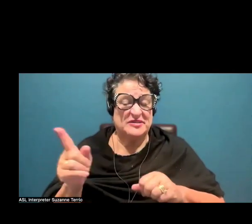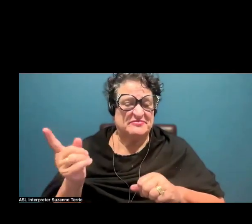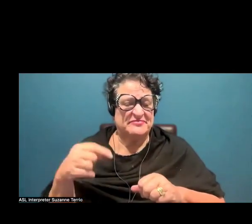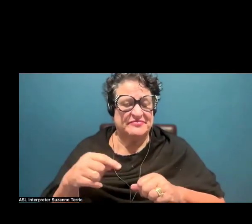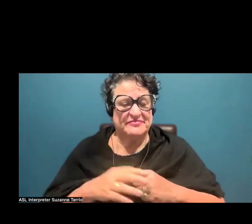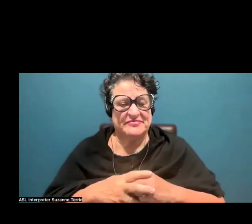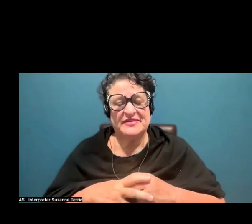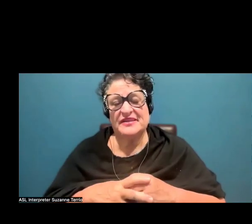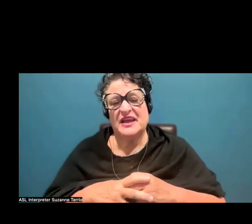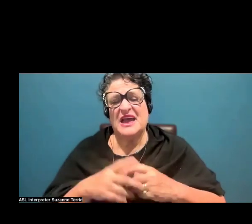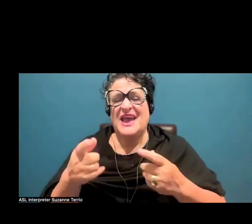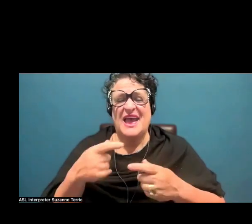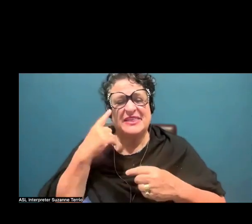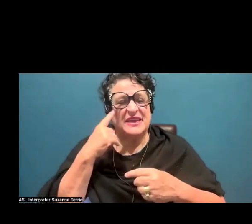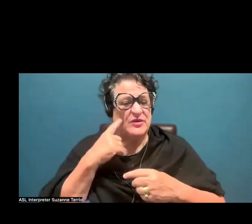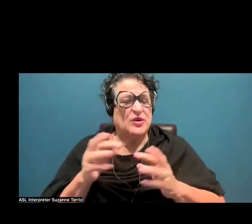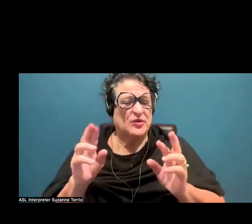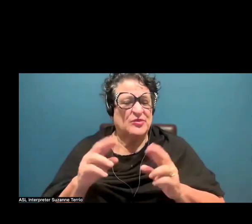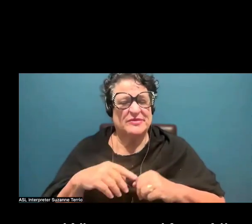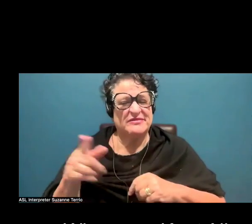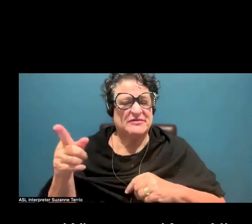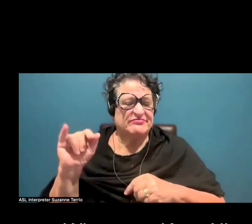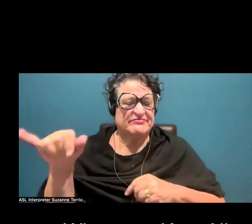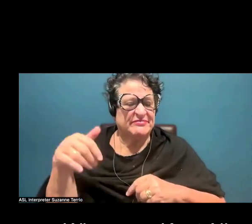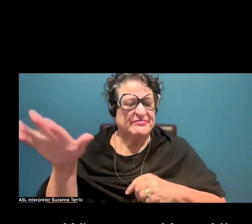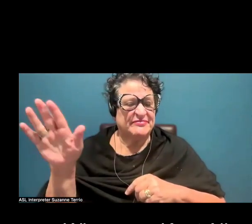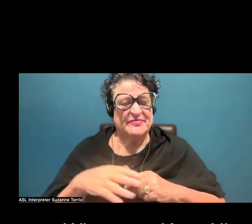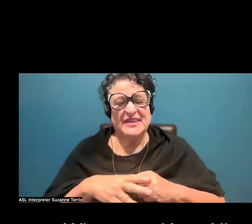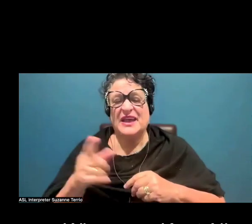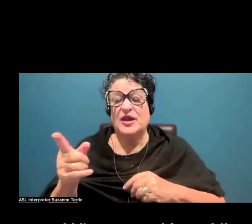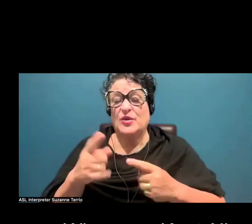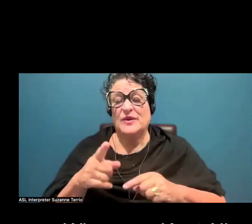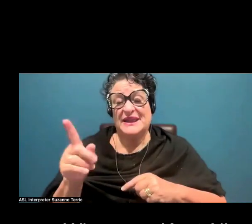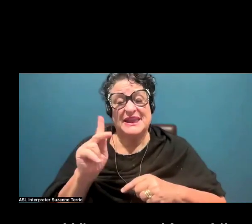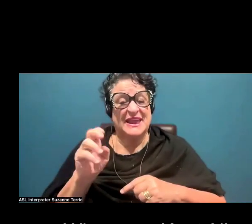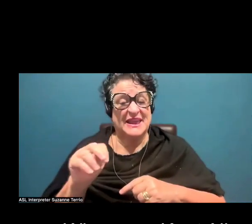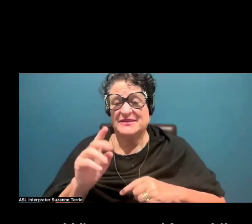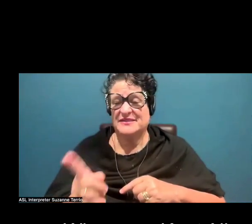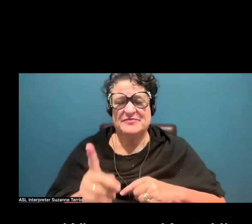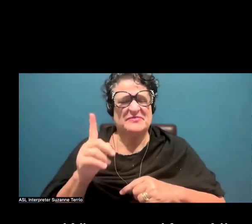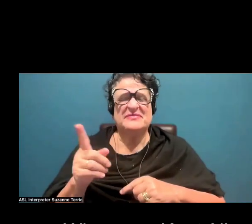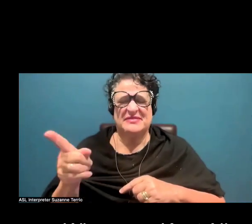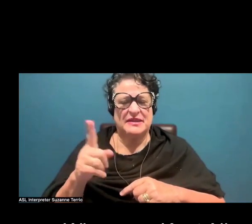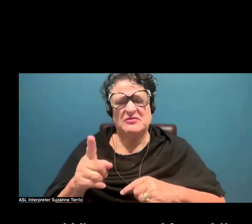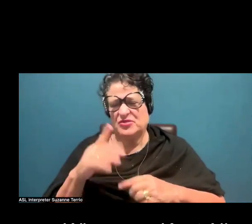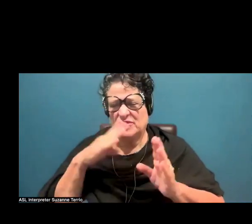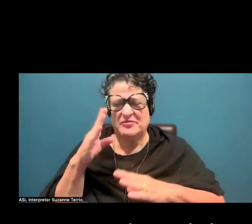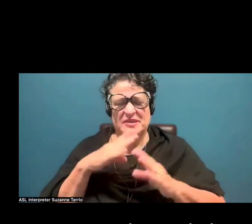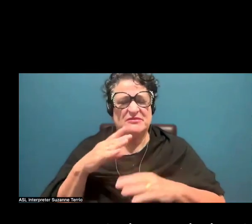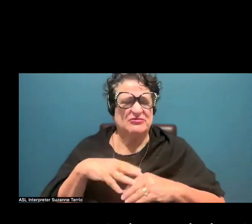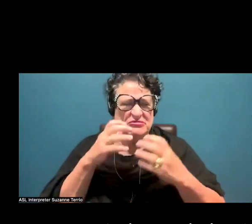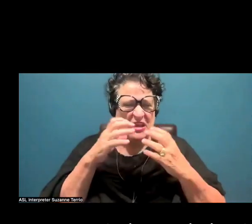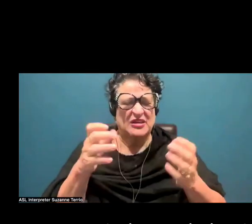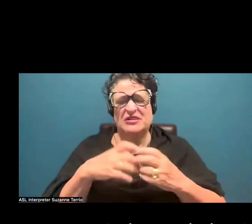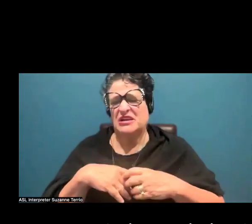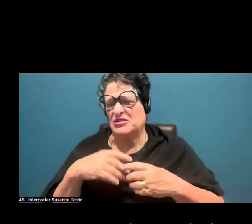though. I think we're all hoping he won't. Whenever Kent Allard shows up, he brings trouble with him. Shouting, crying, stories